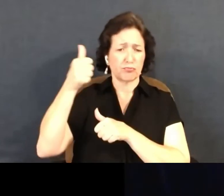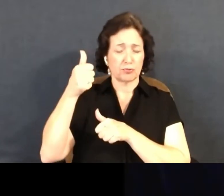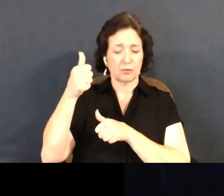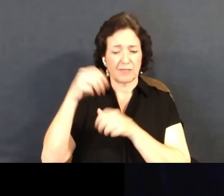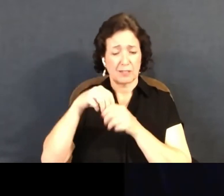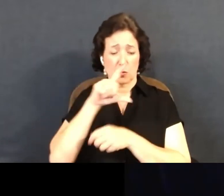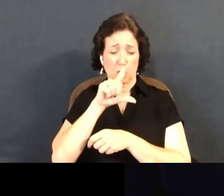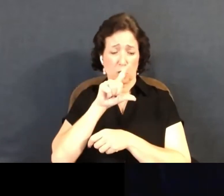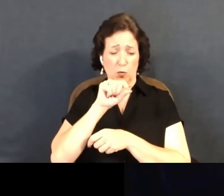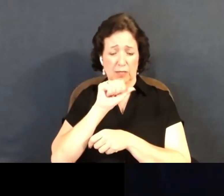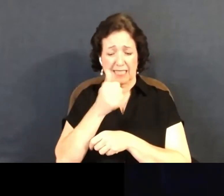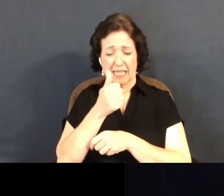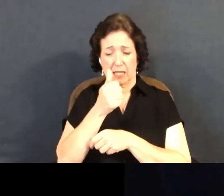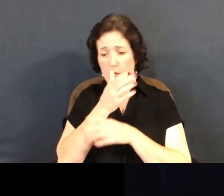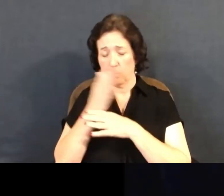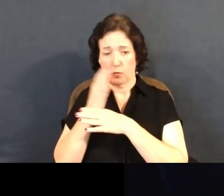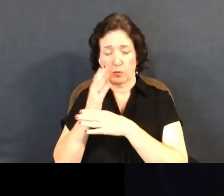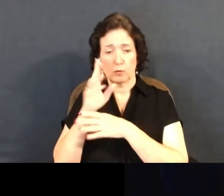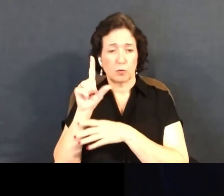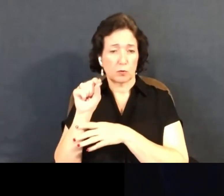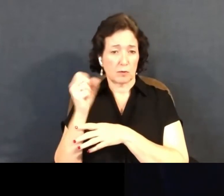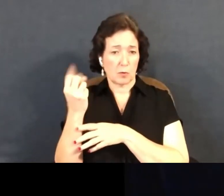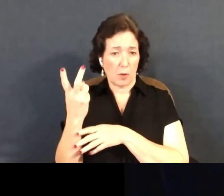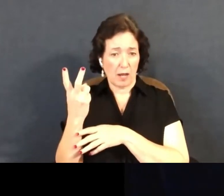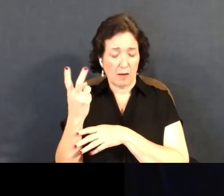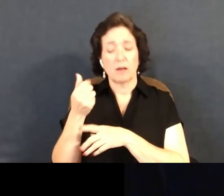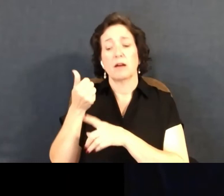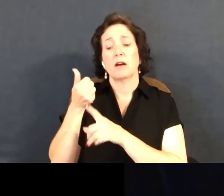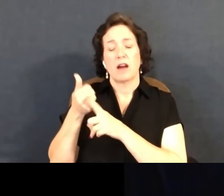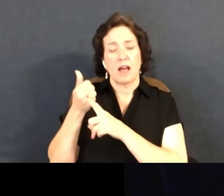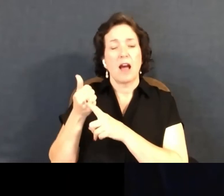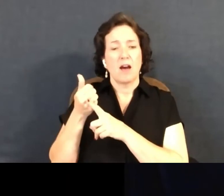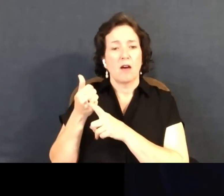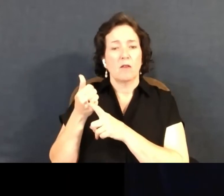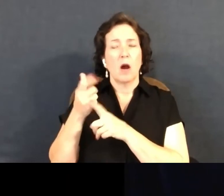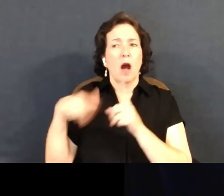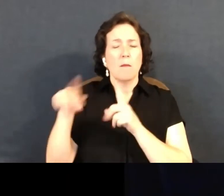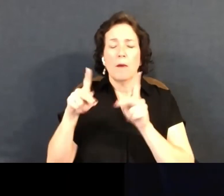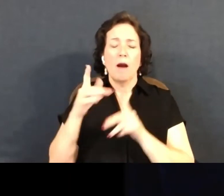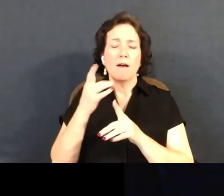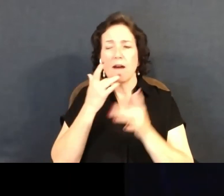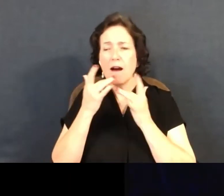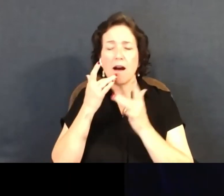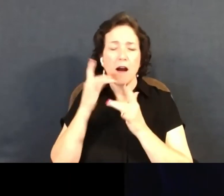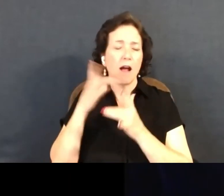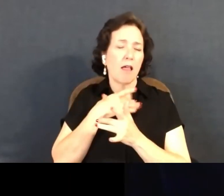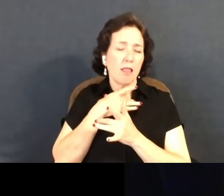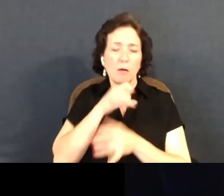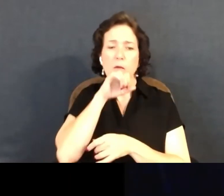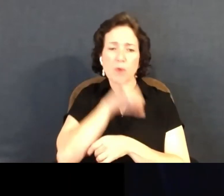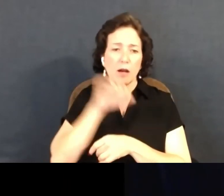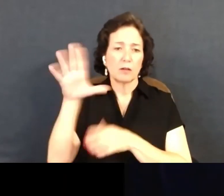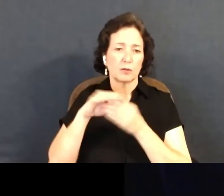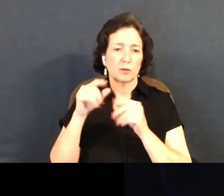to 2012. She is a favorite at festivals and is soon to become one